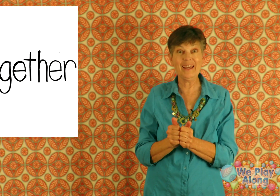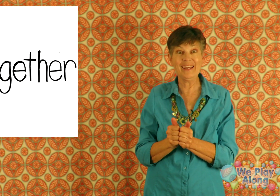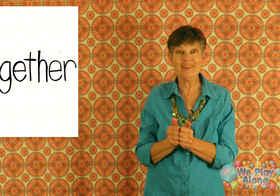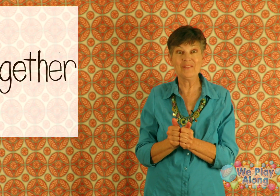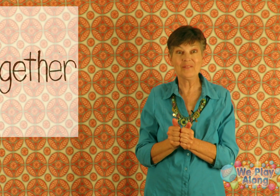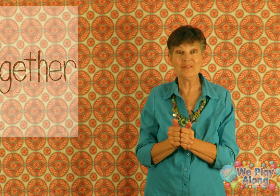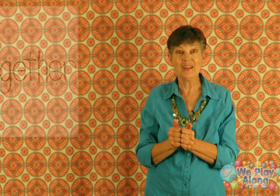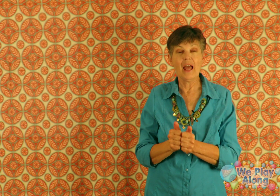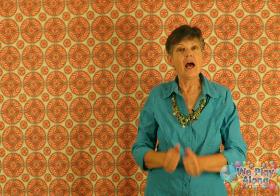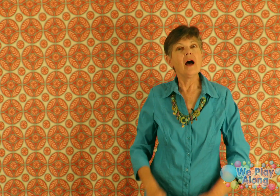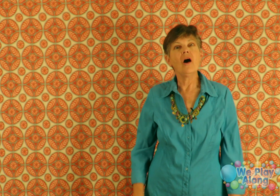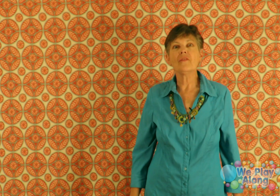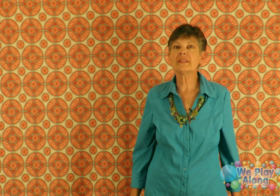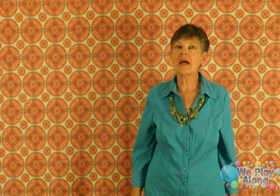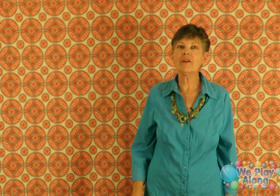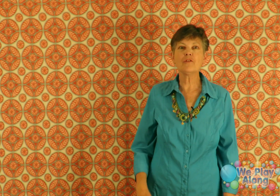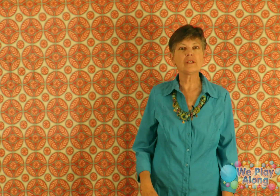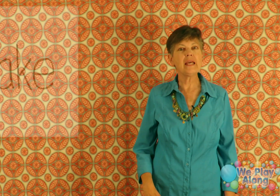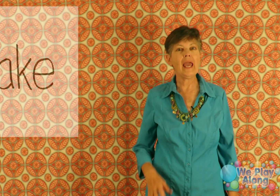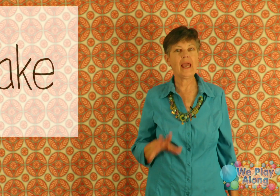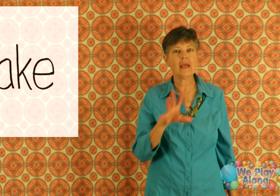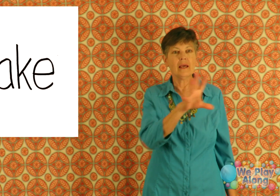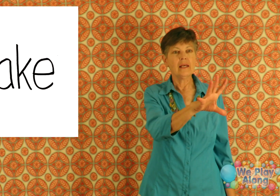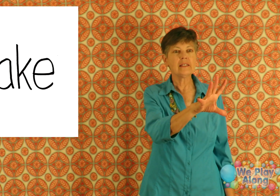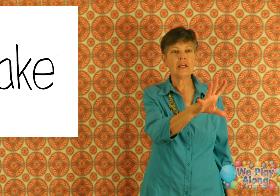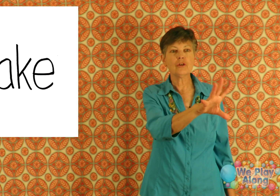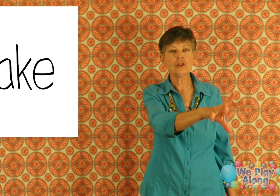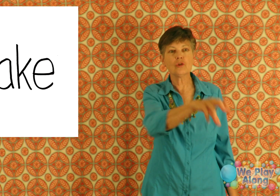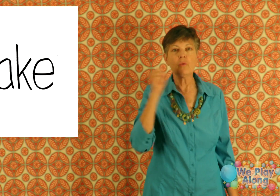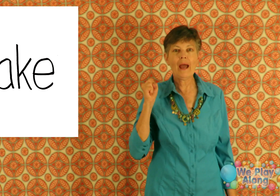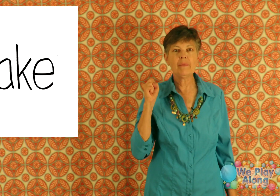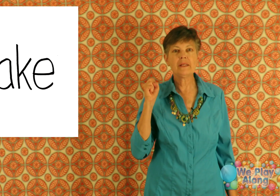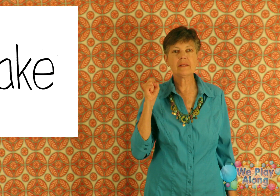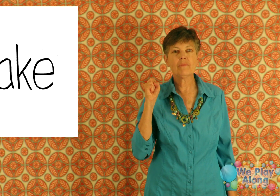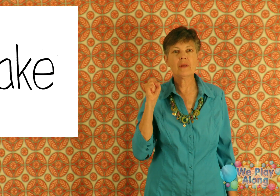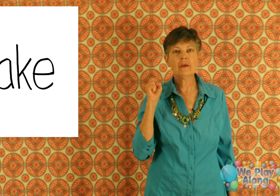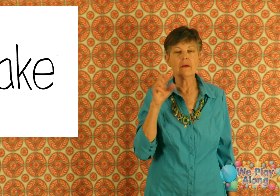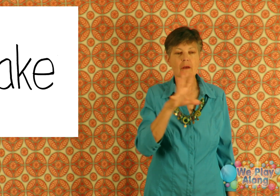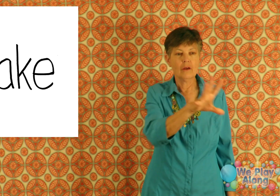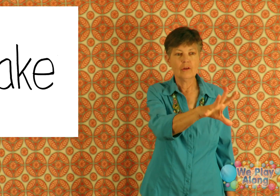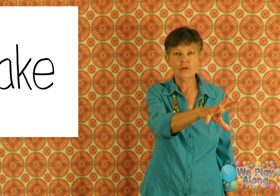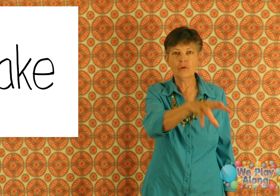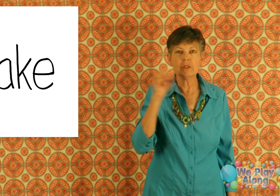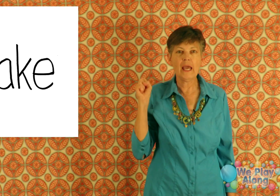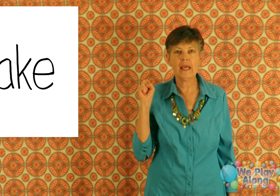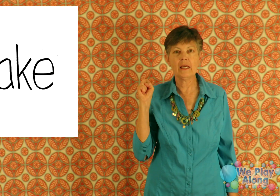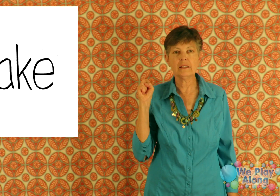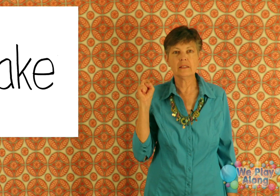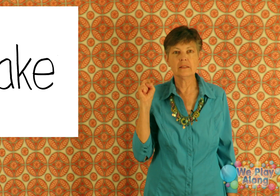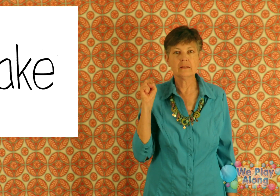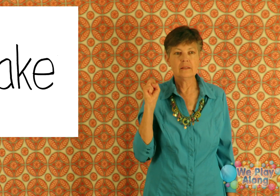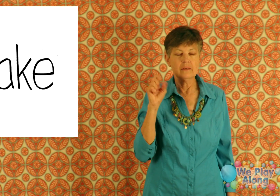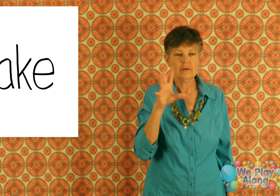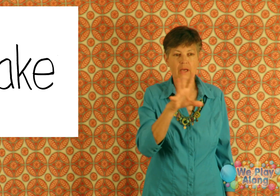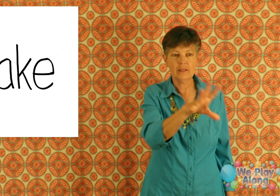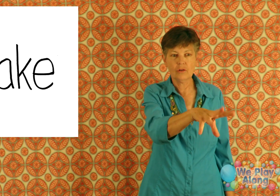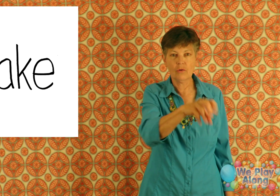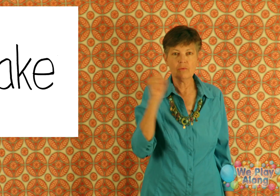be. The sign for take is like you're just grabbing something. You take it. Okay, so this